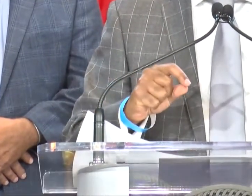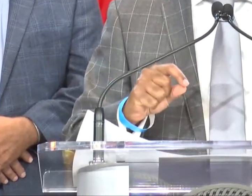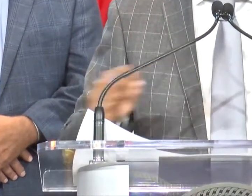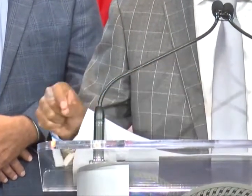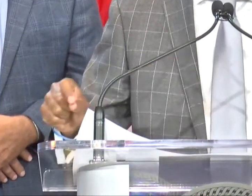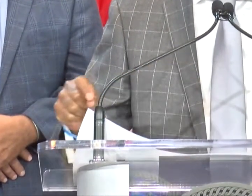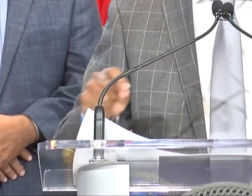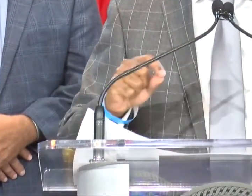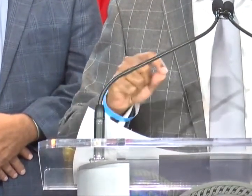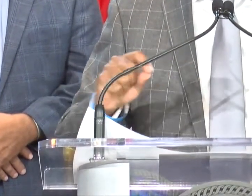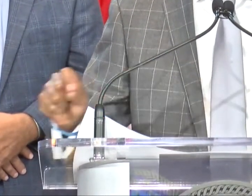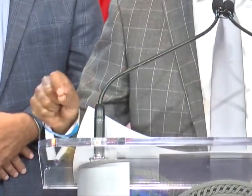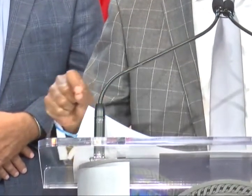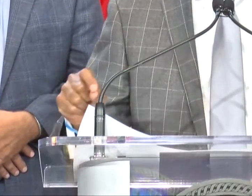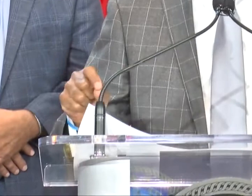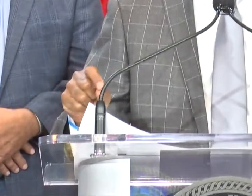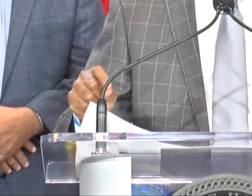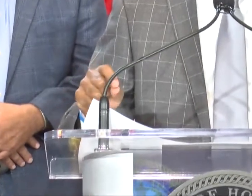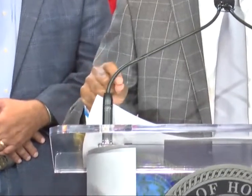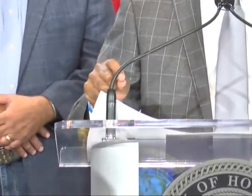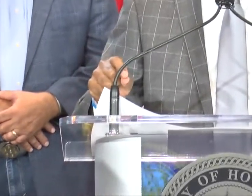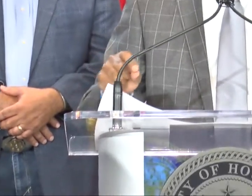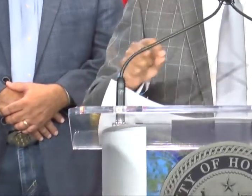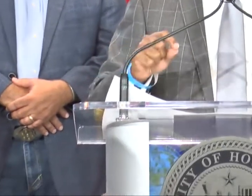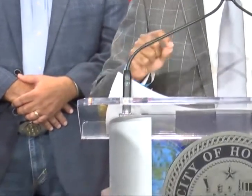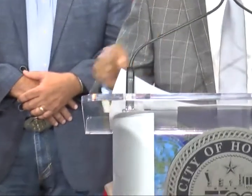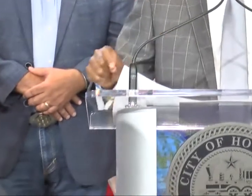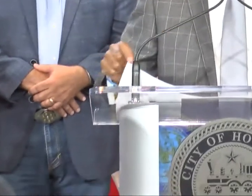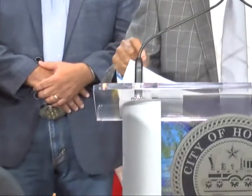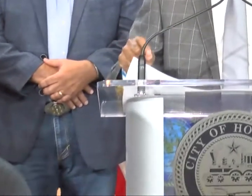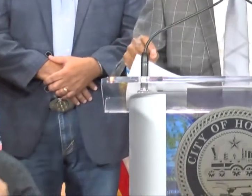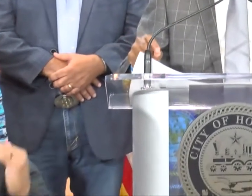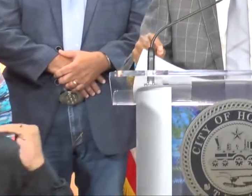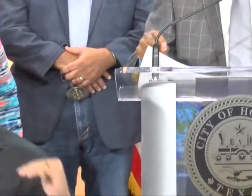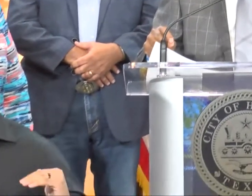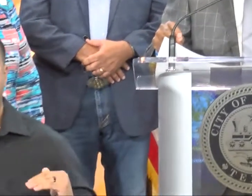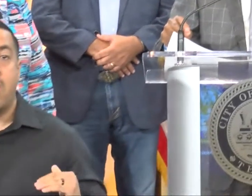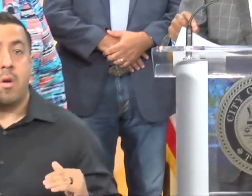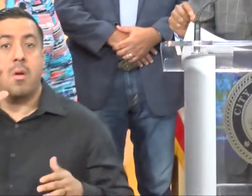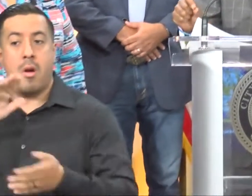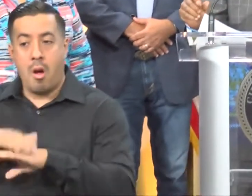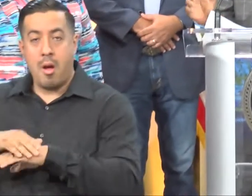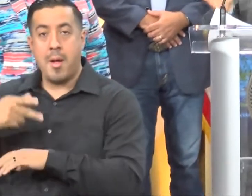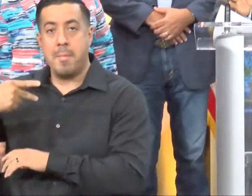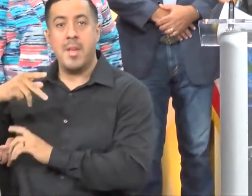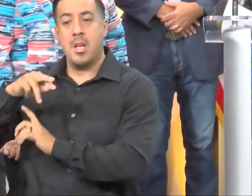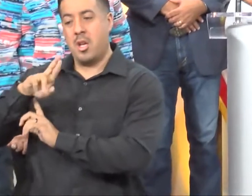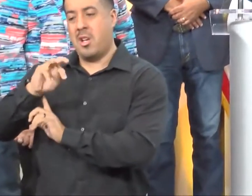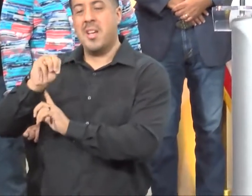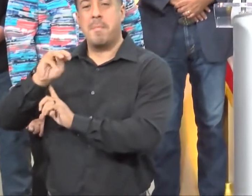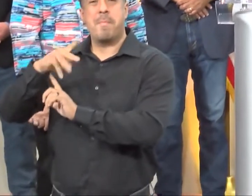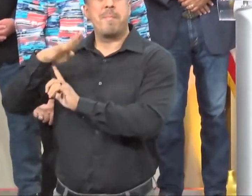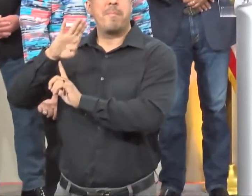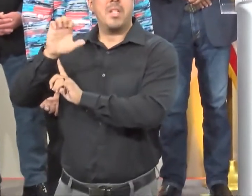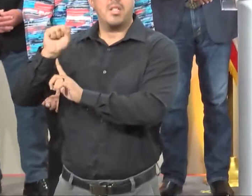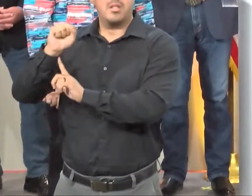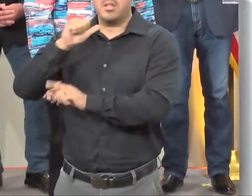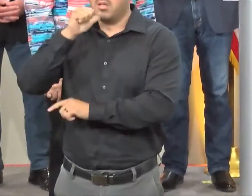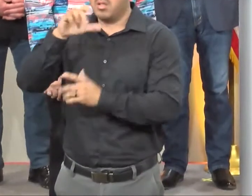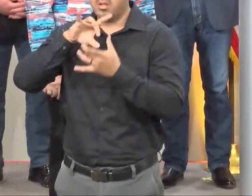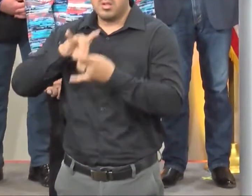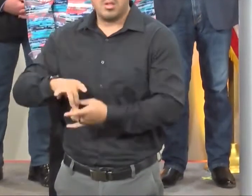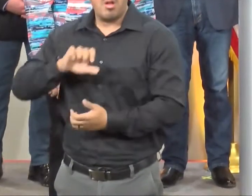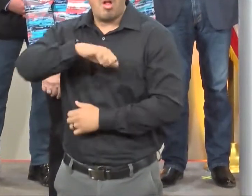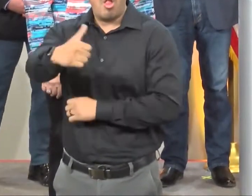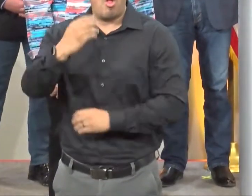and allow us to downgrade your home and put it on pier and beams, and quite frankly, it doesn't even fall in line with the